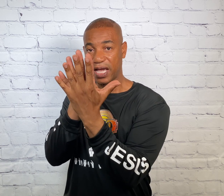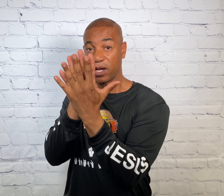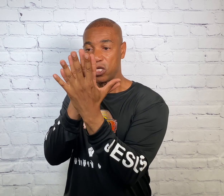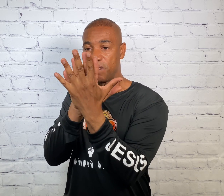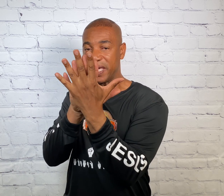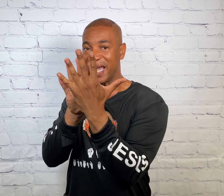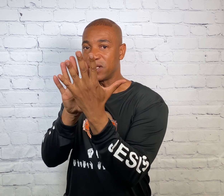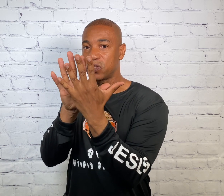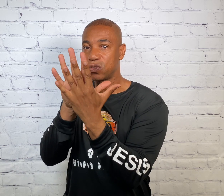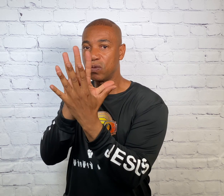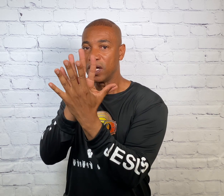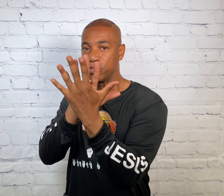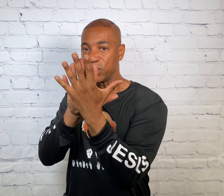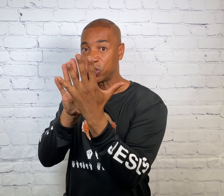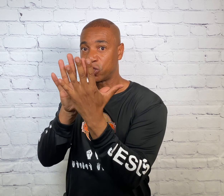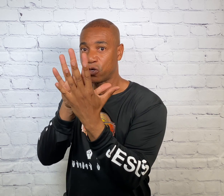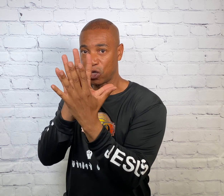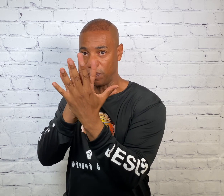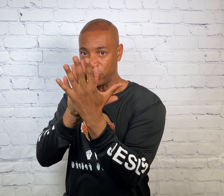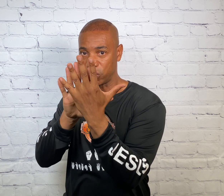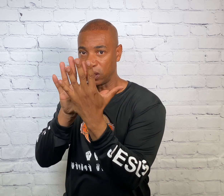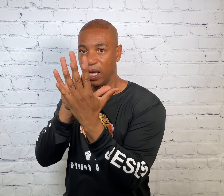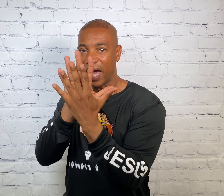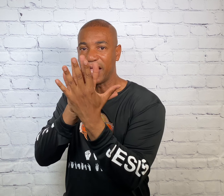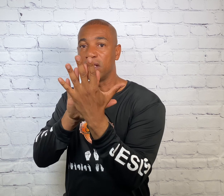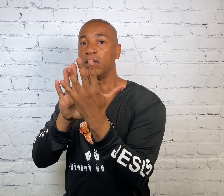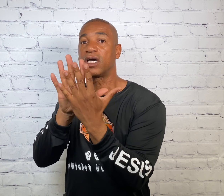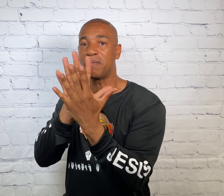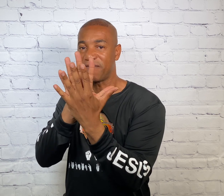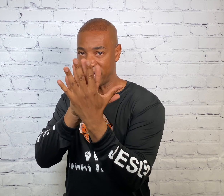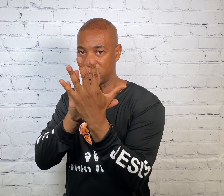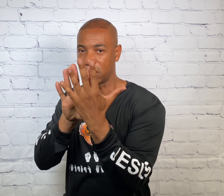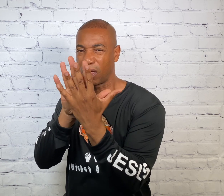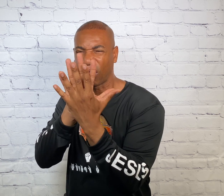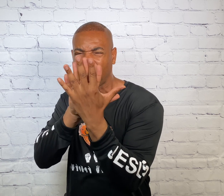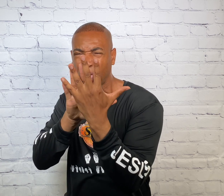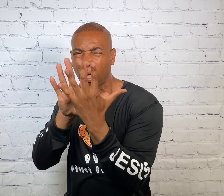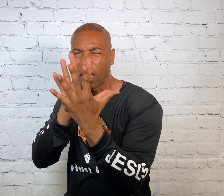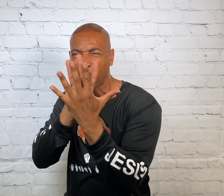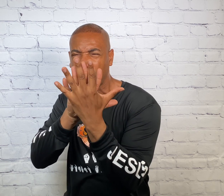and you begin to do a circular motion. And then look at my face.